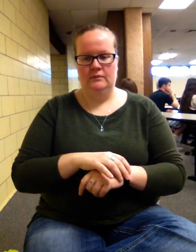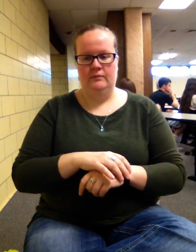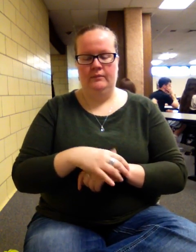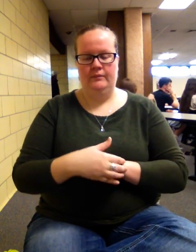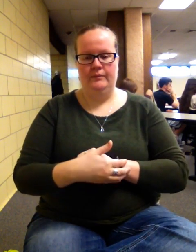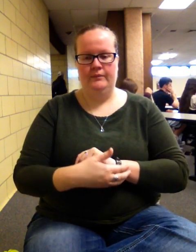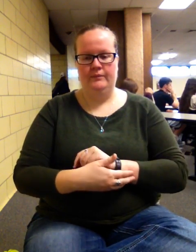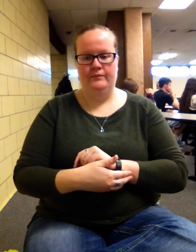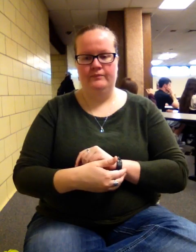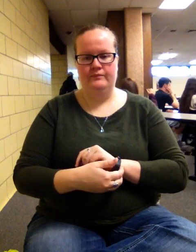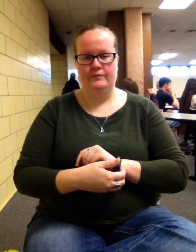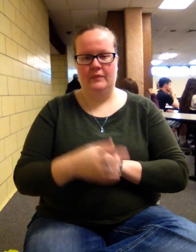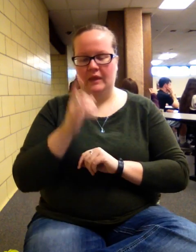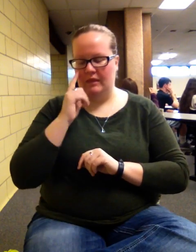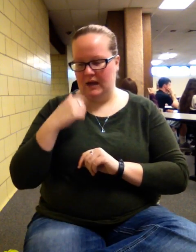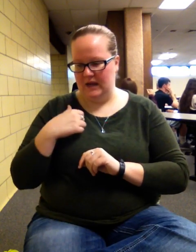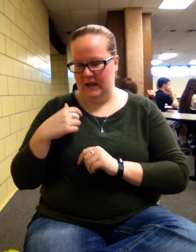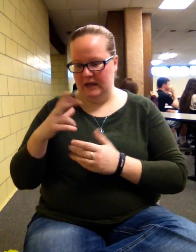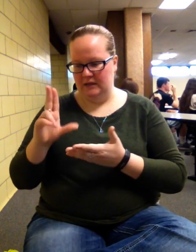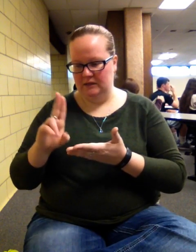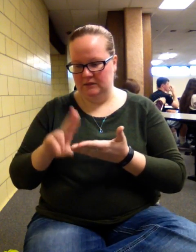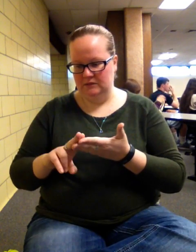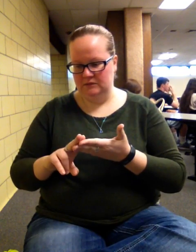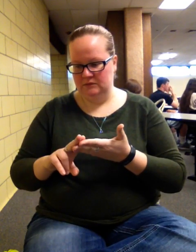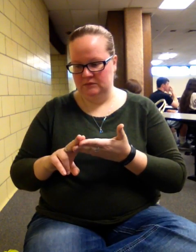I thought I had it marked, sorry.